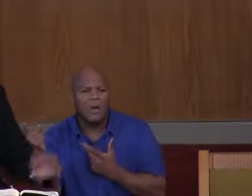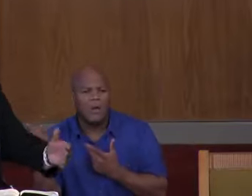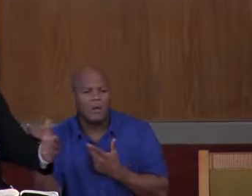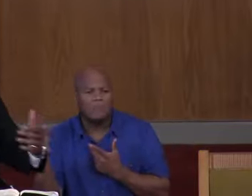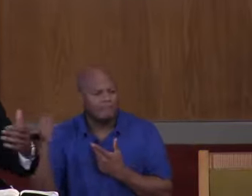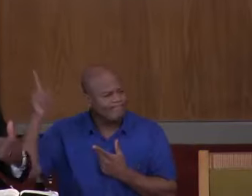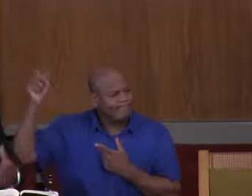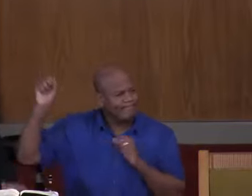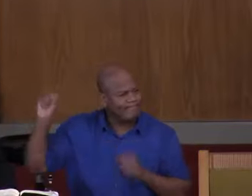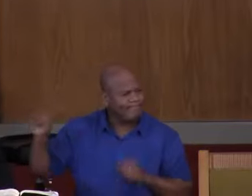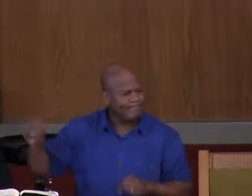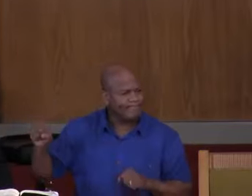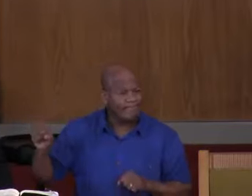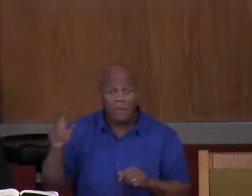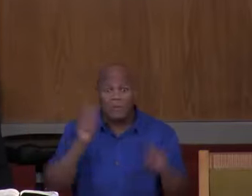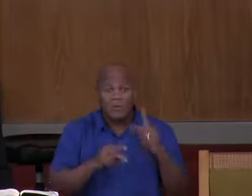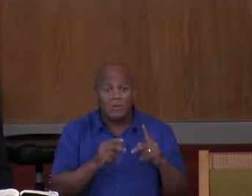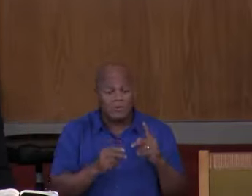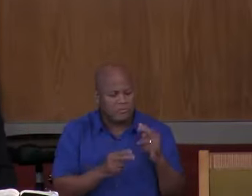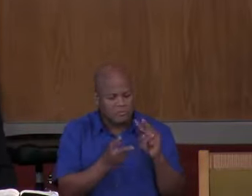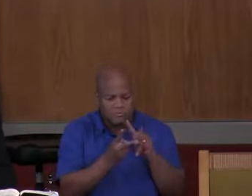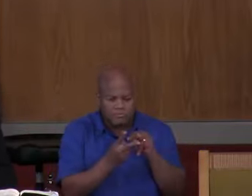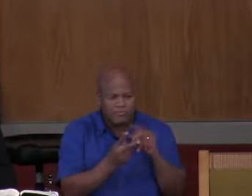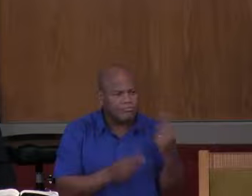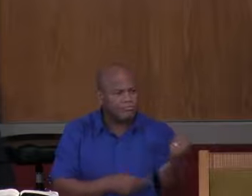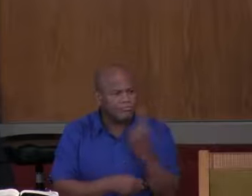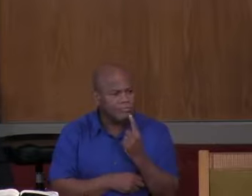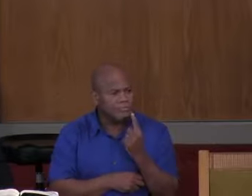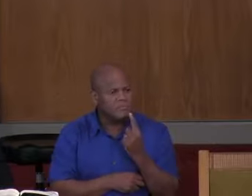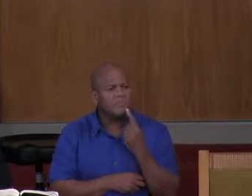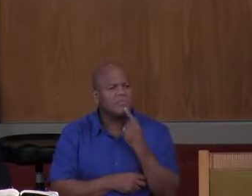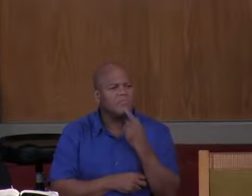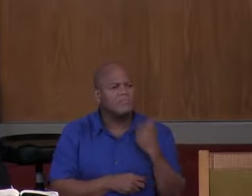When couples come to me for counseling, they ready to kill each other. God is able.